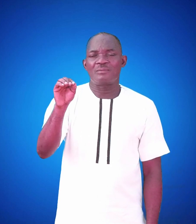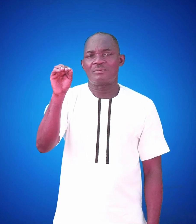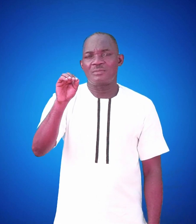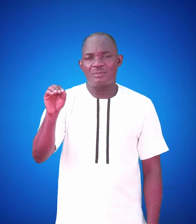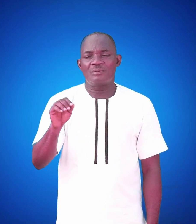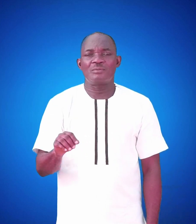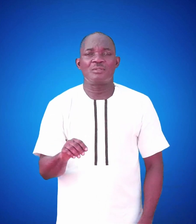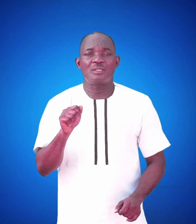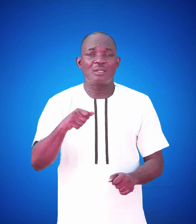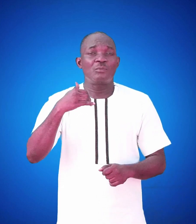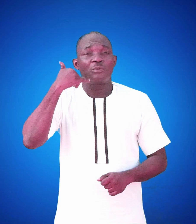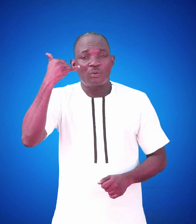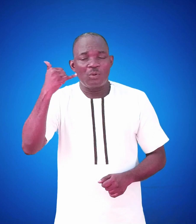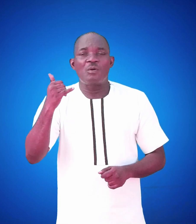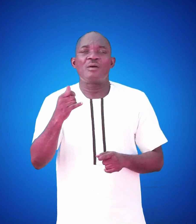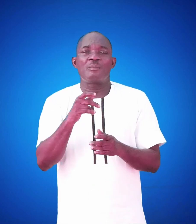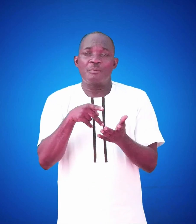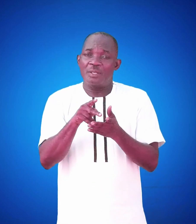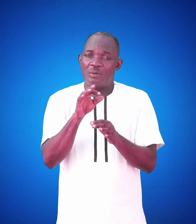900.